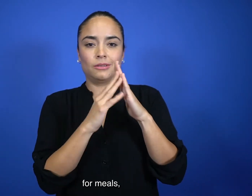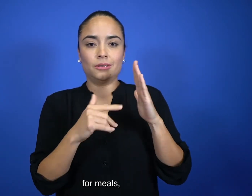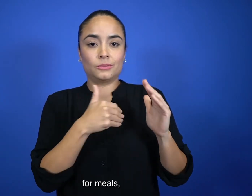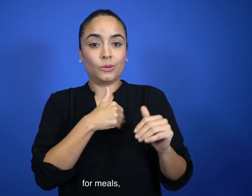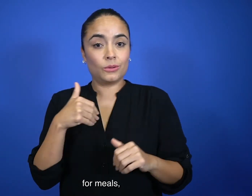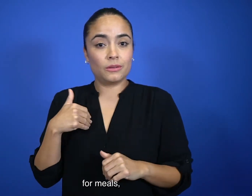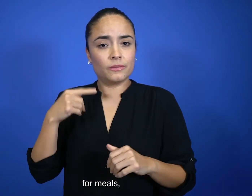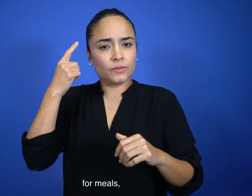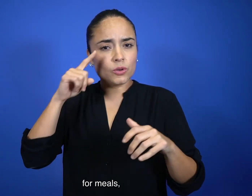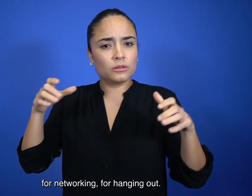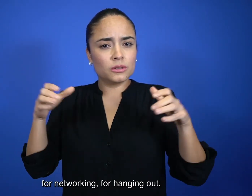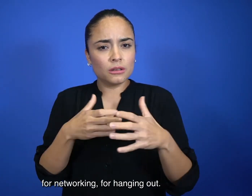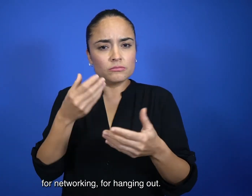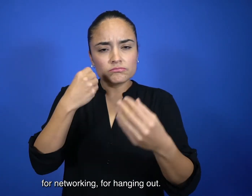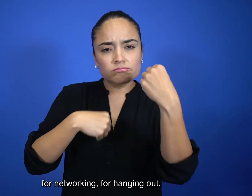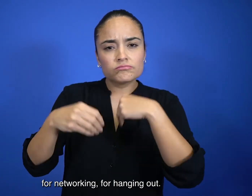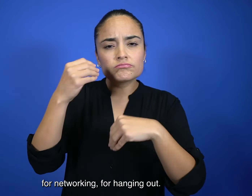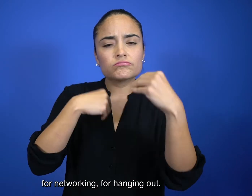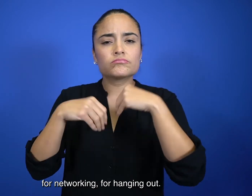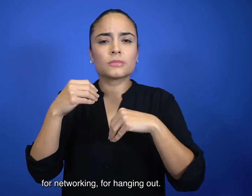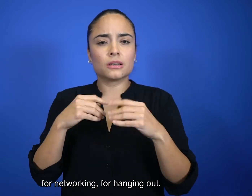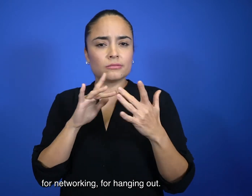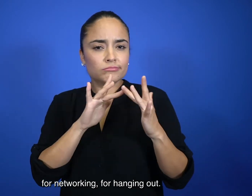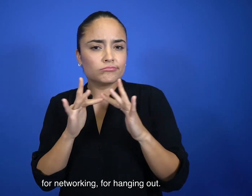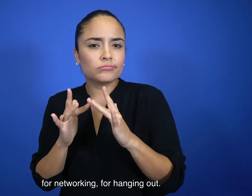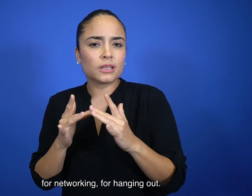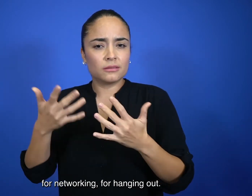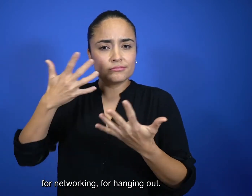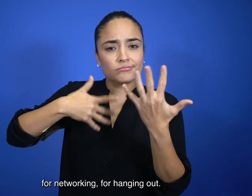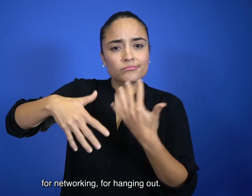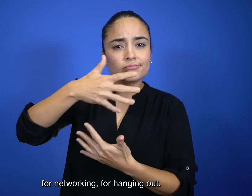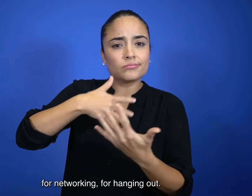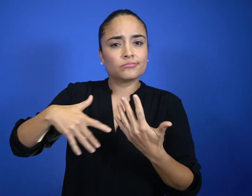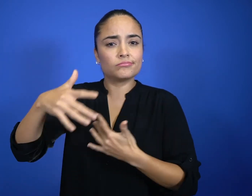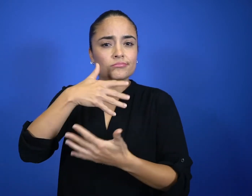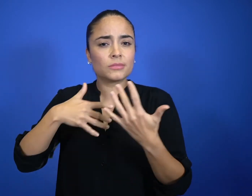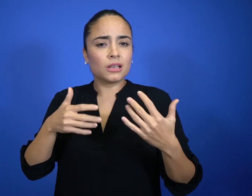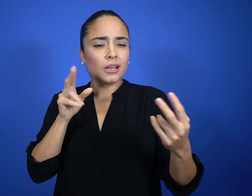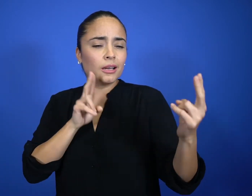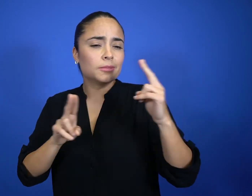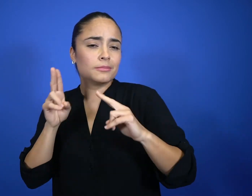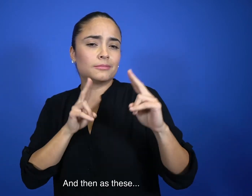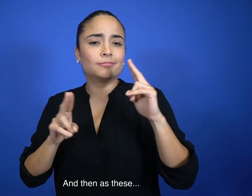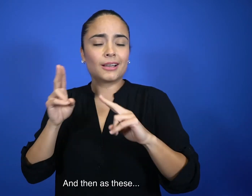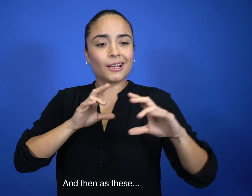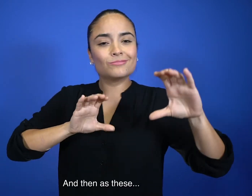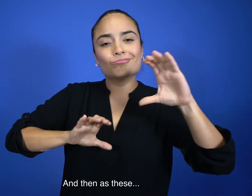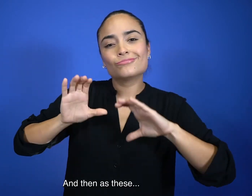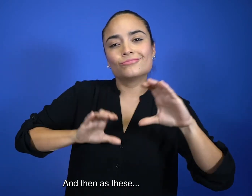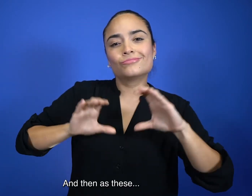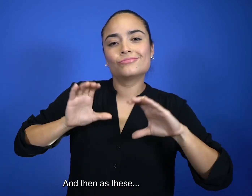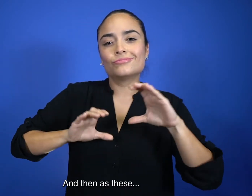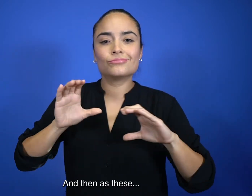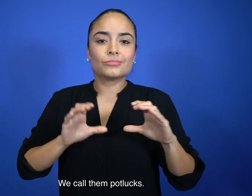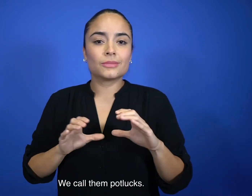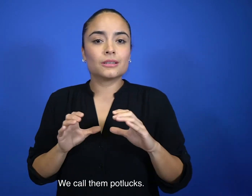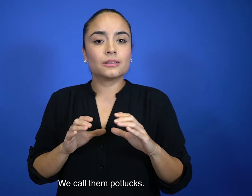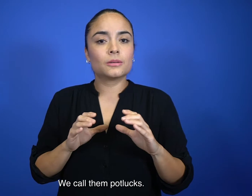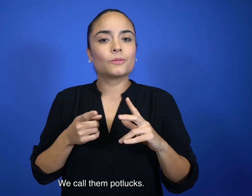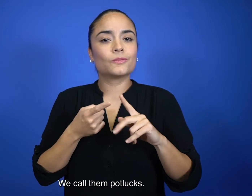for meals, for networking, for hanging out, and then as these that we called them potlucks,